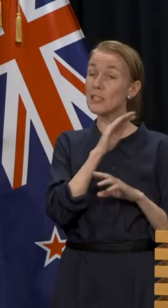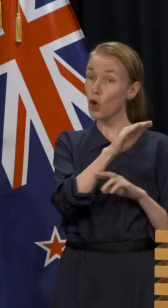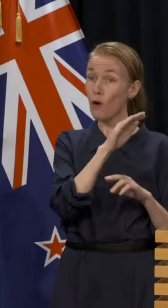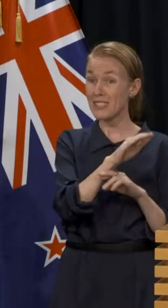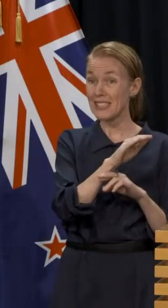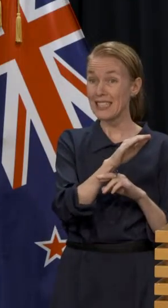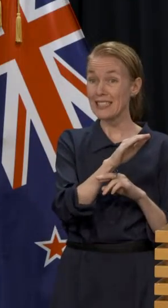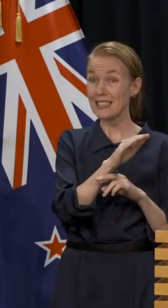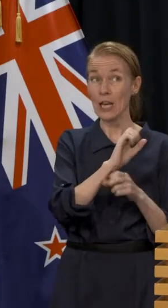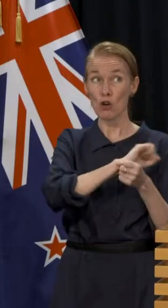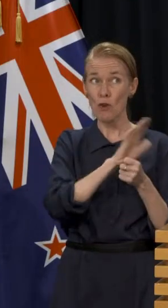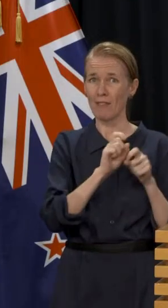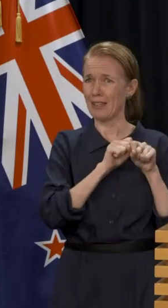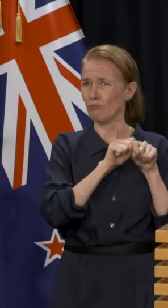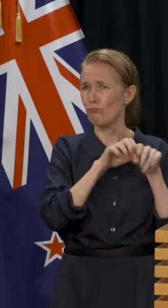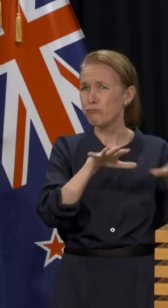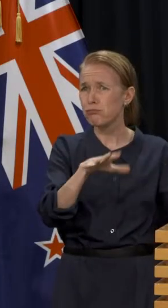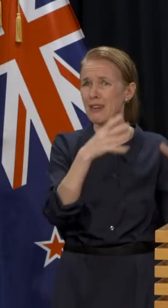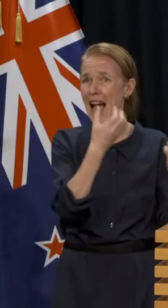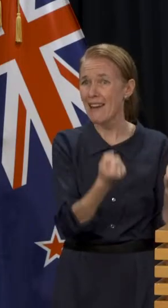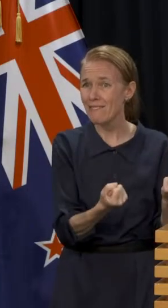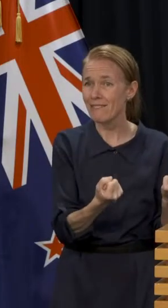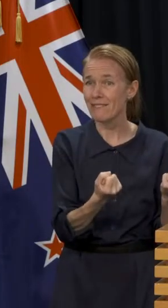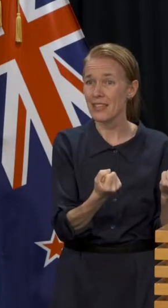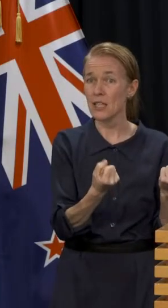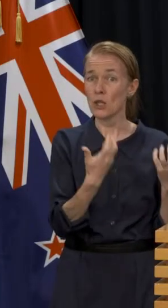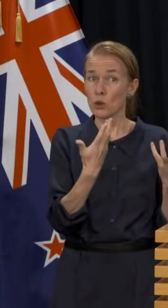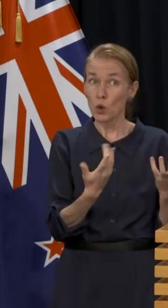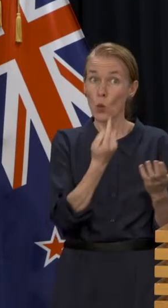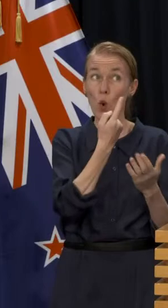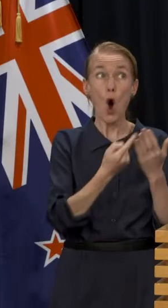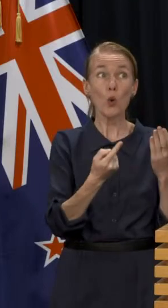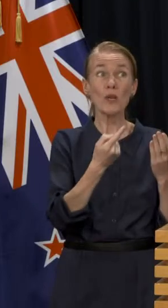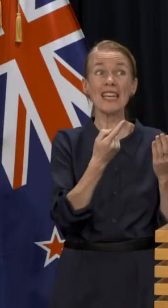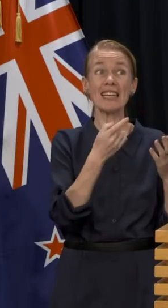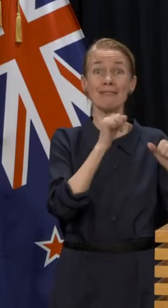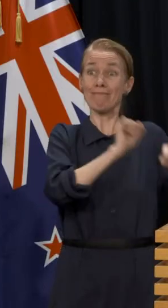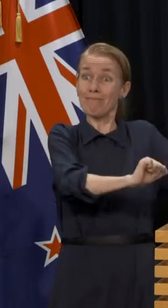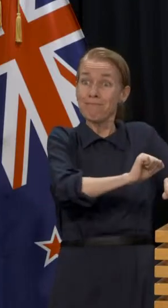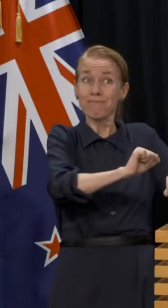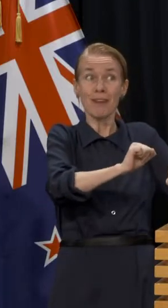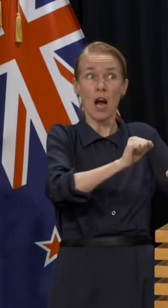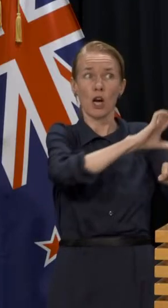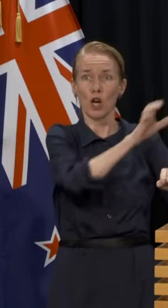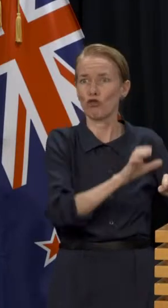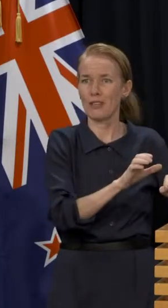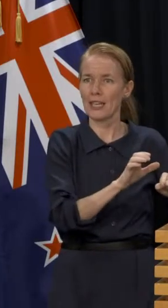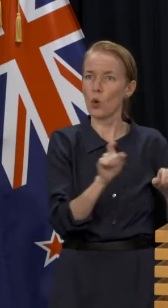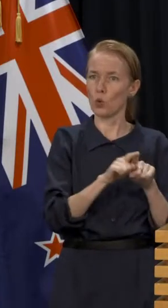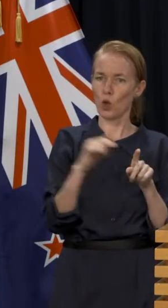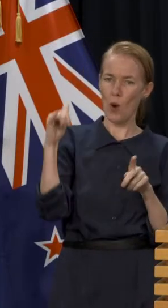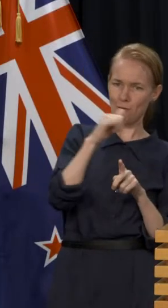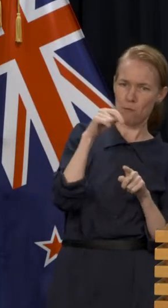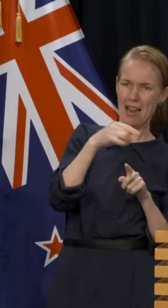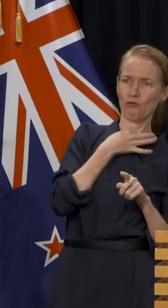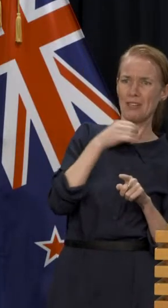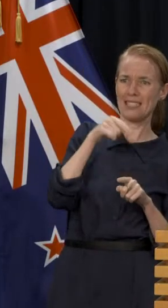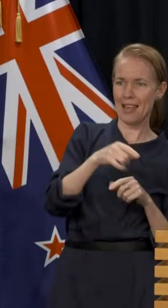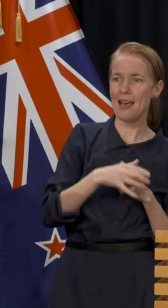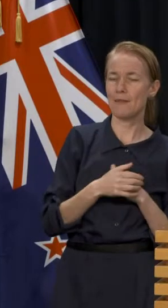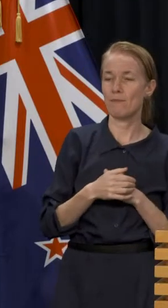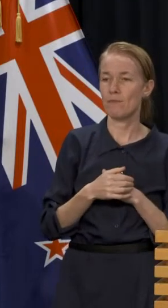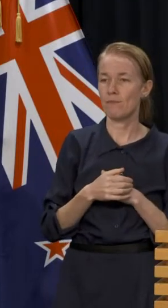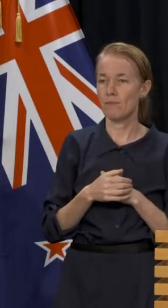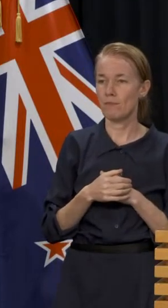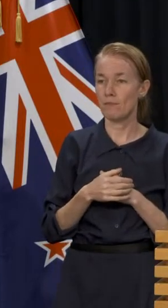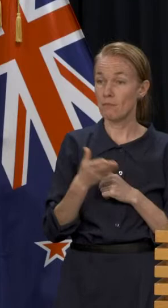people around the rest of the world, including on planes and in airports who potentially have COVID-19. Try, in sort of Auckland Airport, I guess, we don't